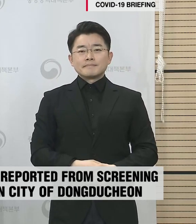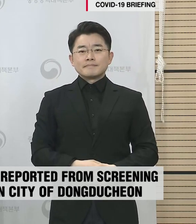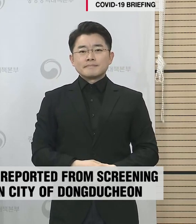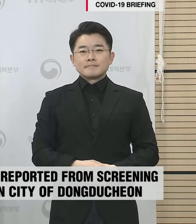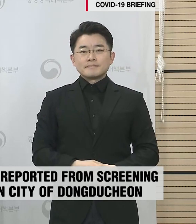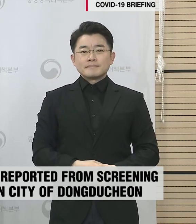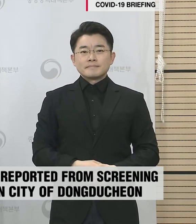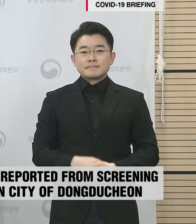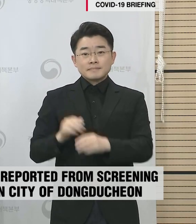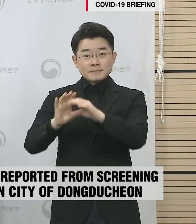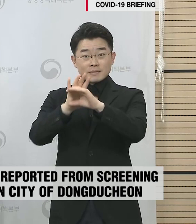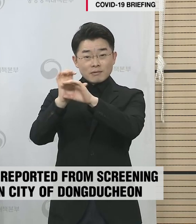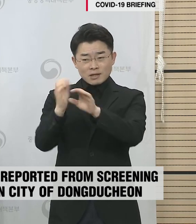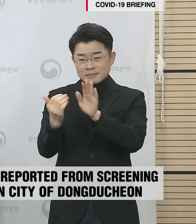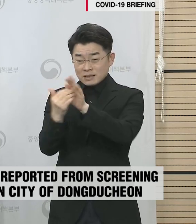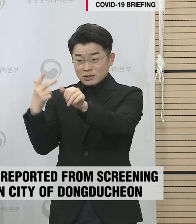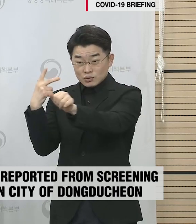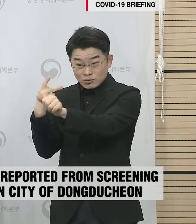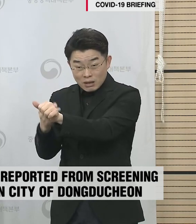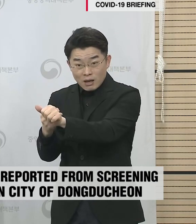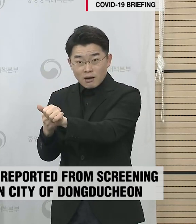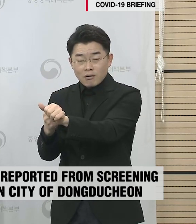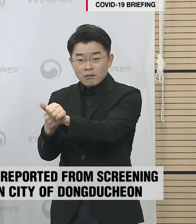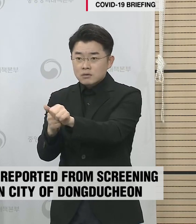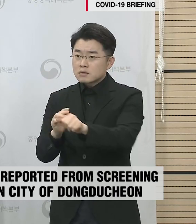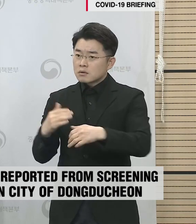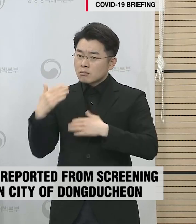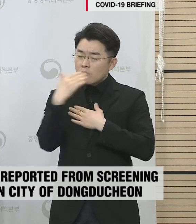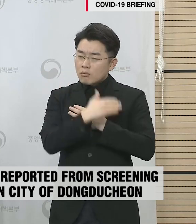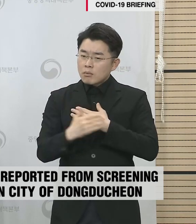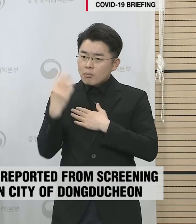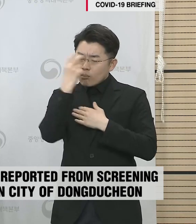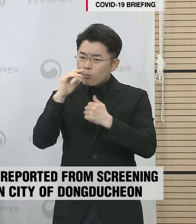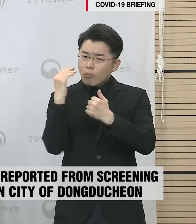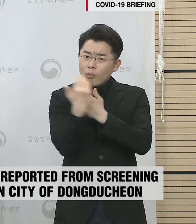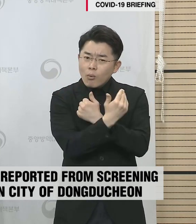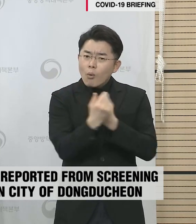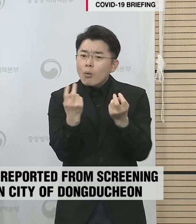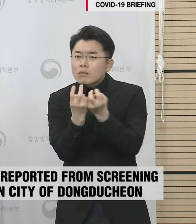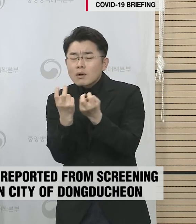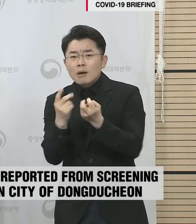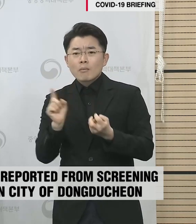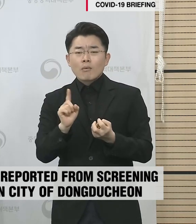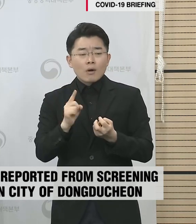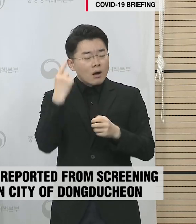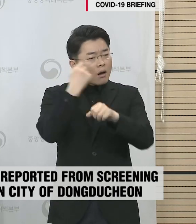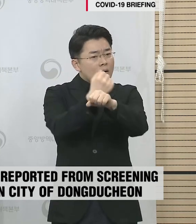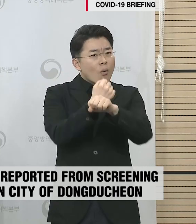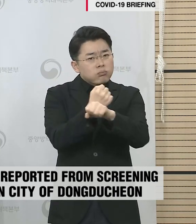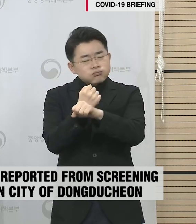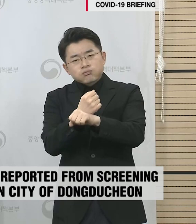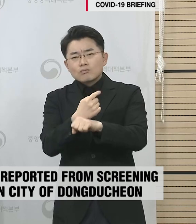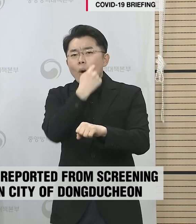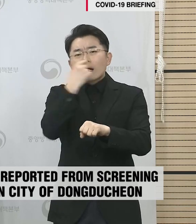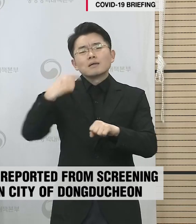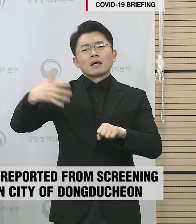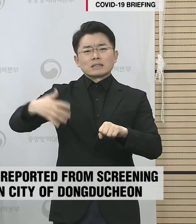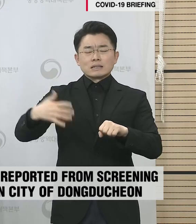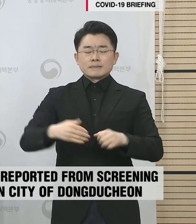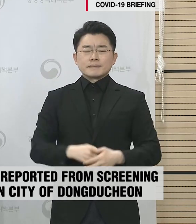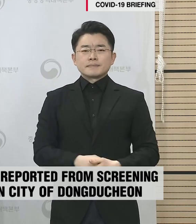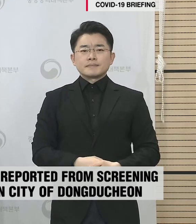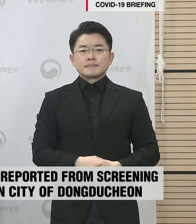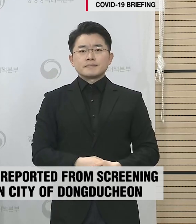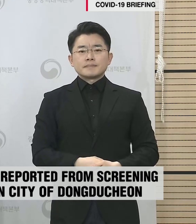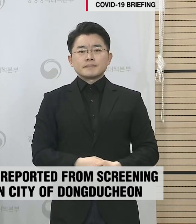these vaccines have been testified and confirmed. So this is thankful. However, we need to also see more